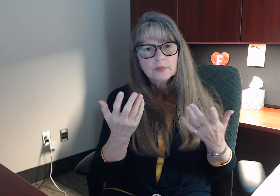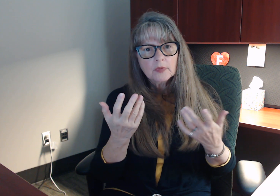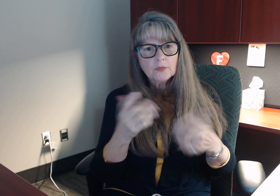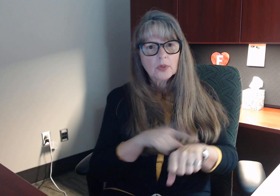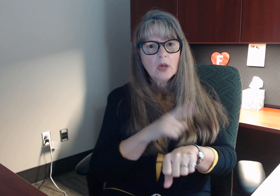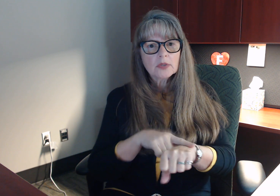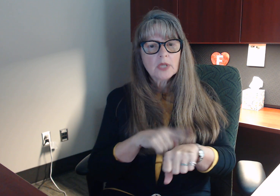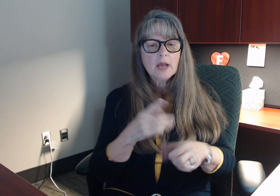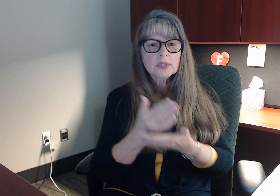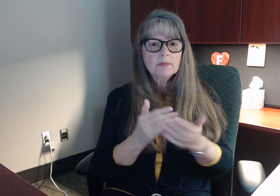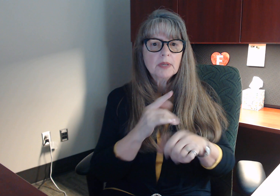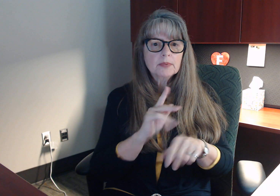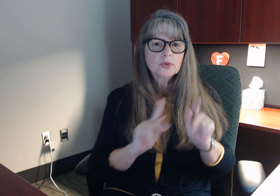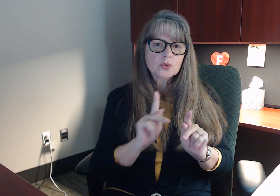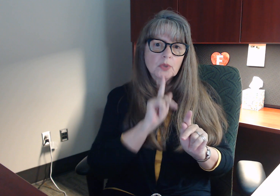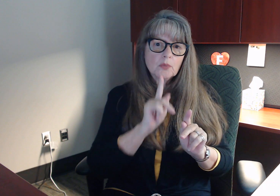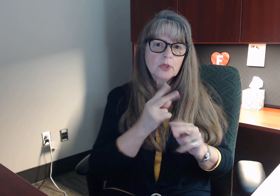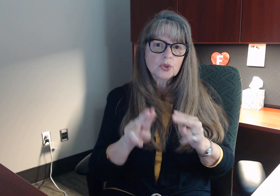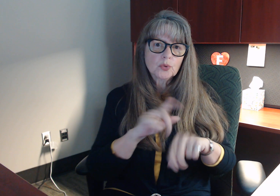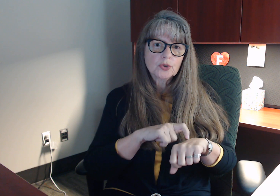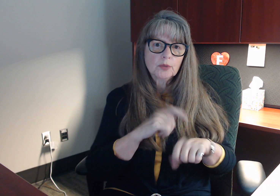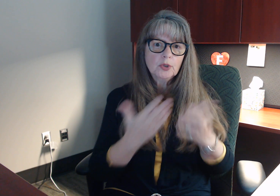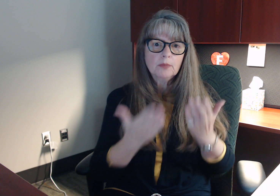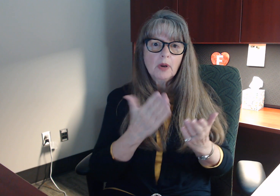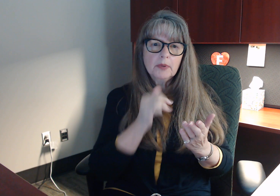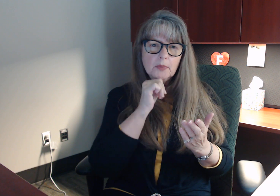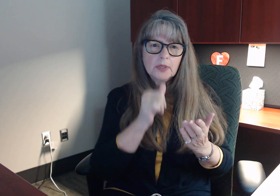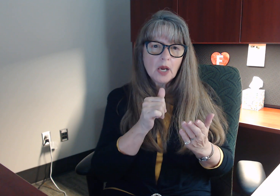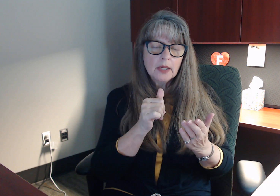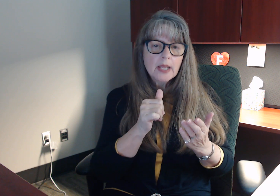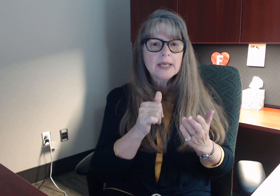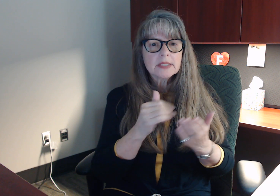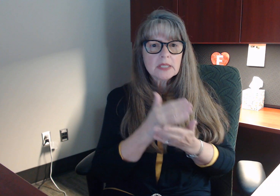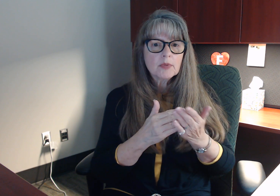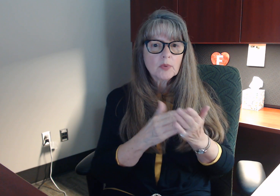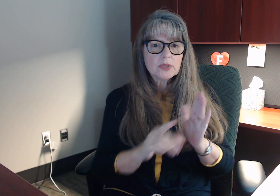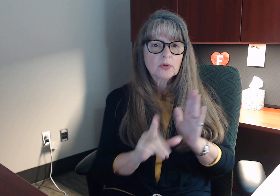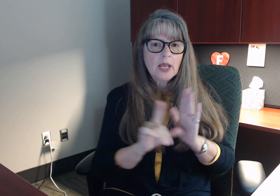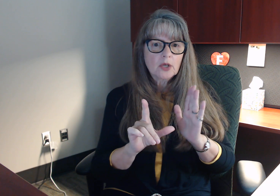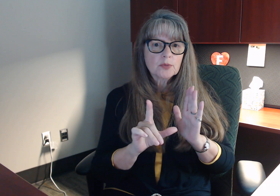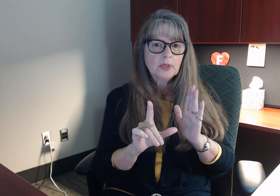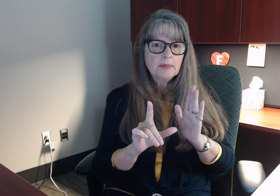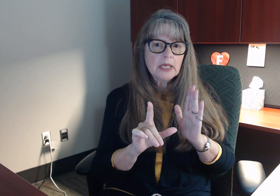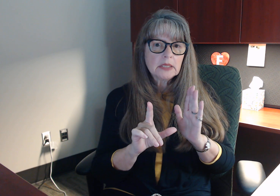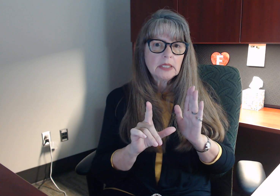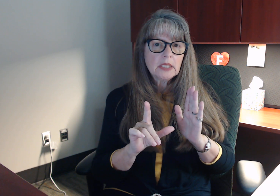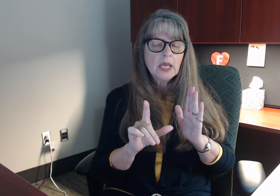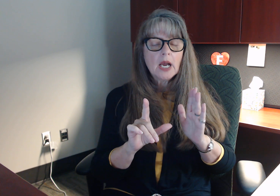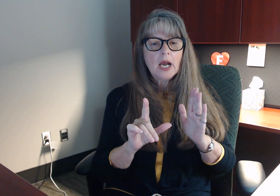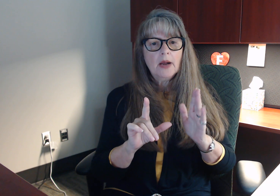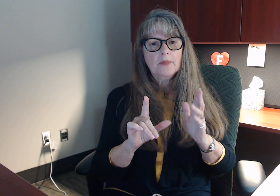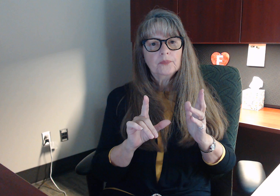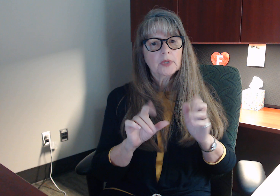for a long time. Some people just really want it short-term, and you probably would not. Some of the ones that are eligible immediately could